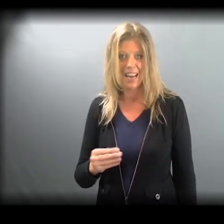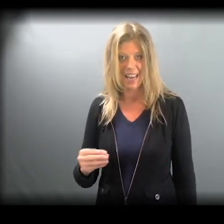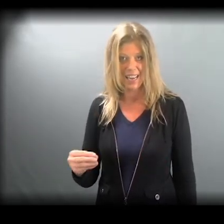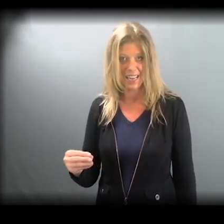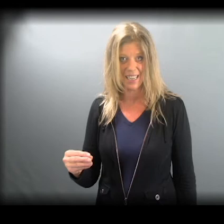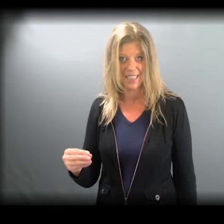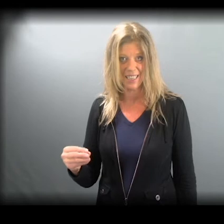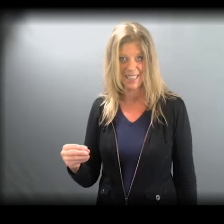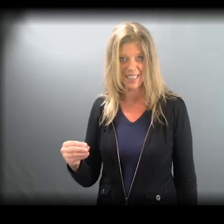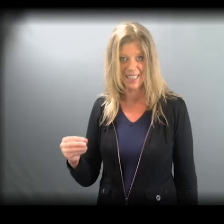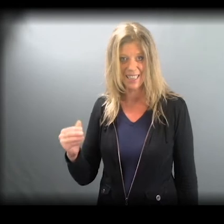and